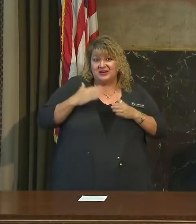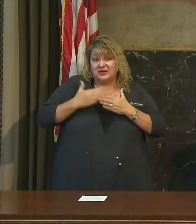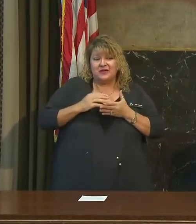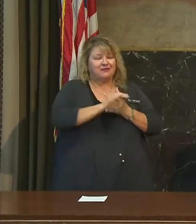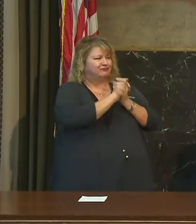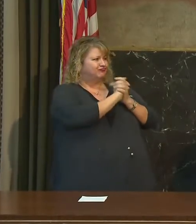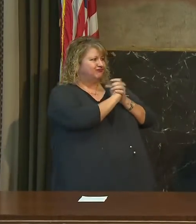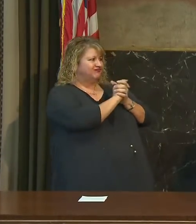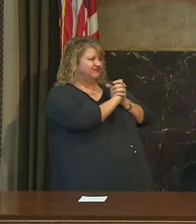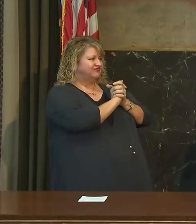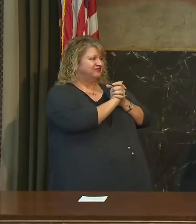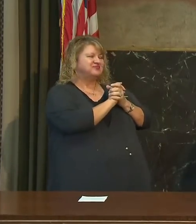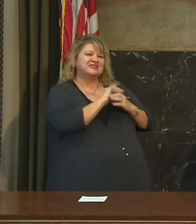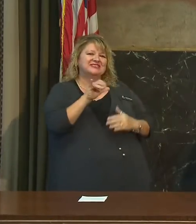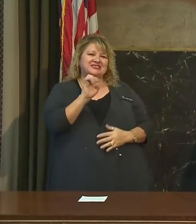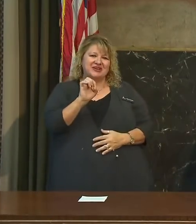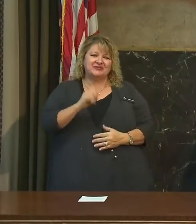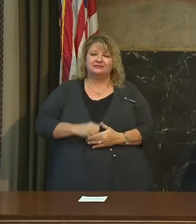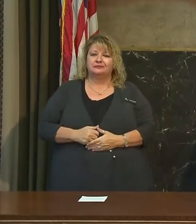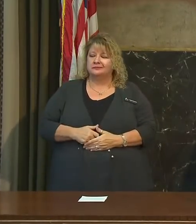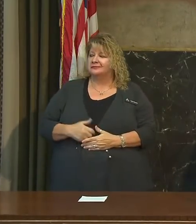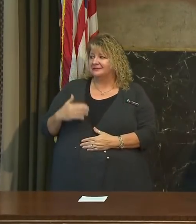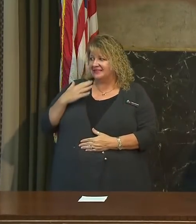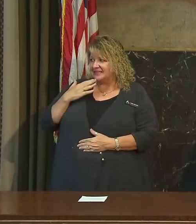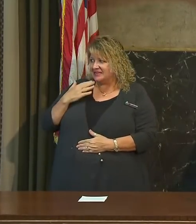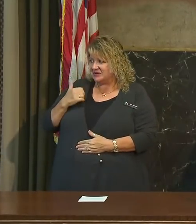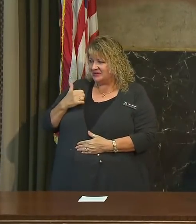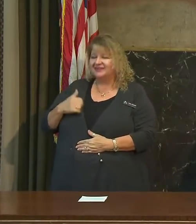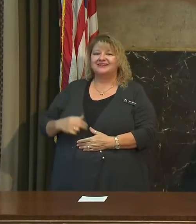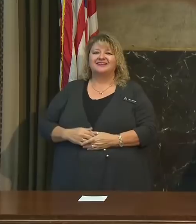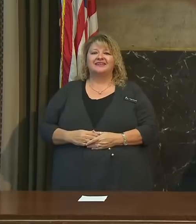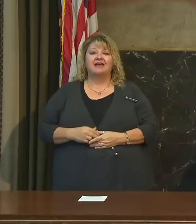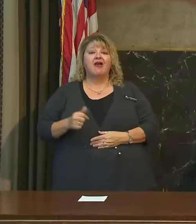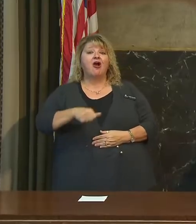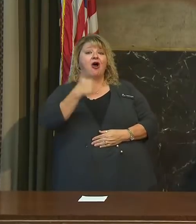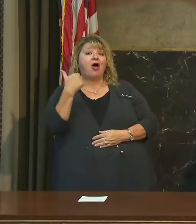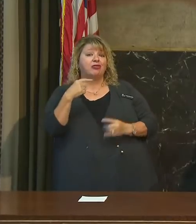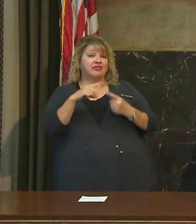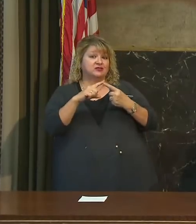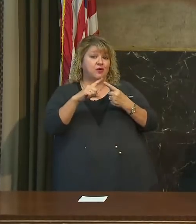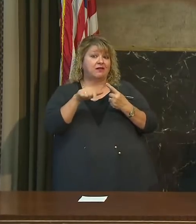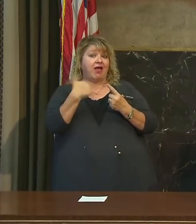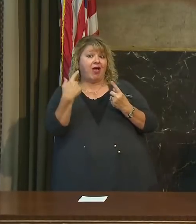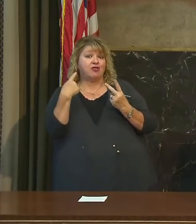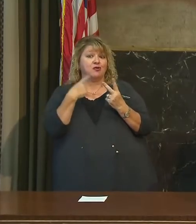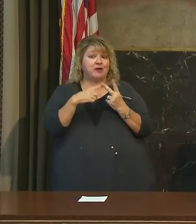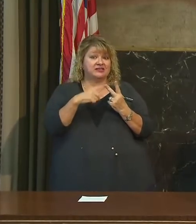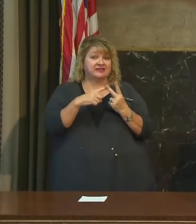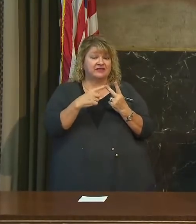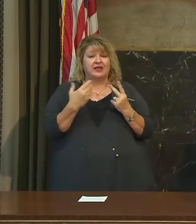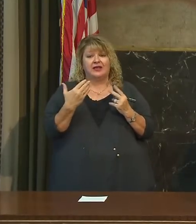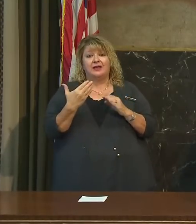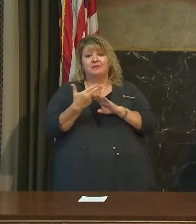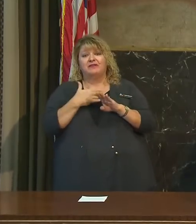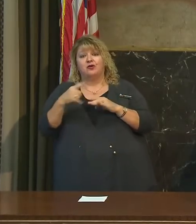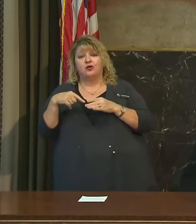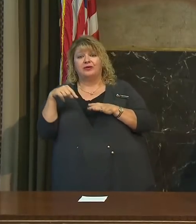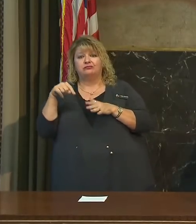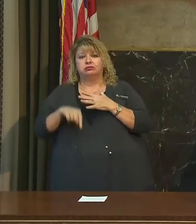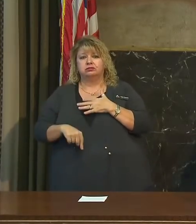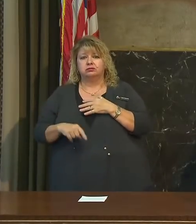you, Joe. And on another positive note, before we get into some less positive things,